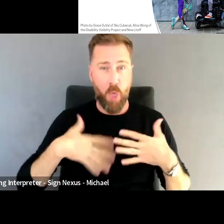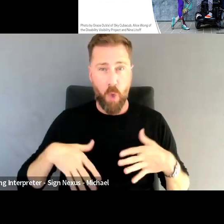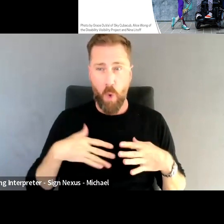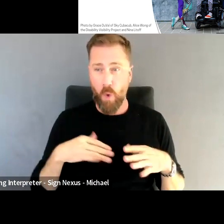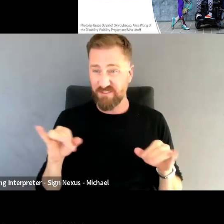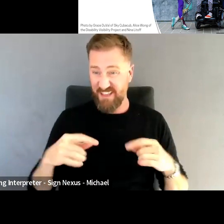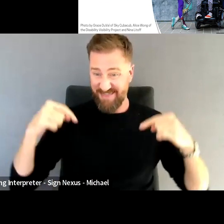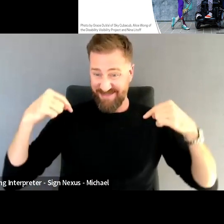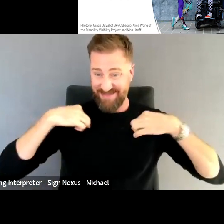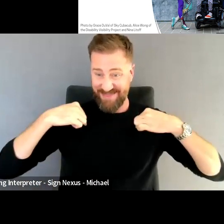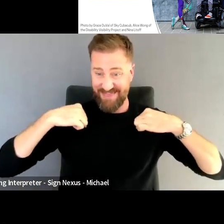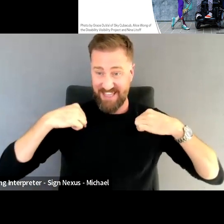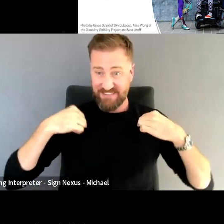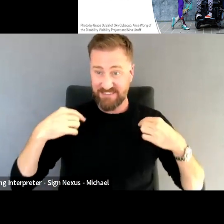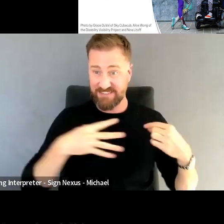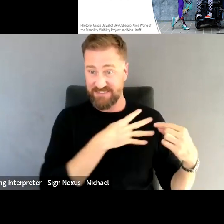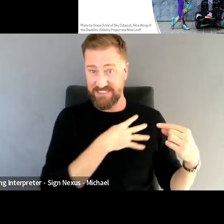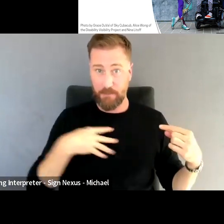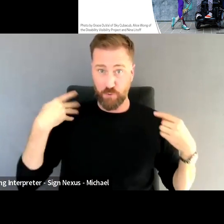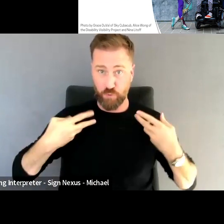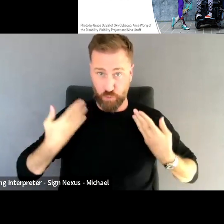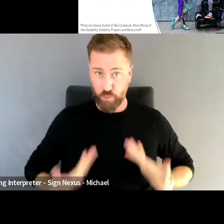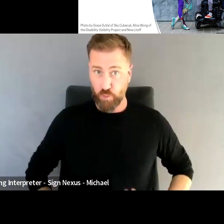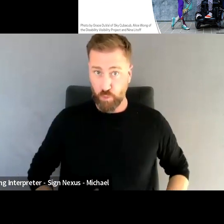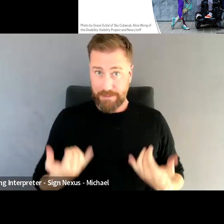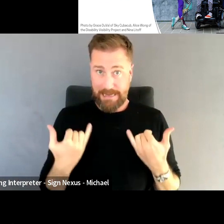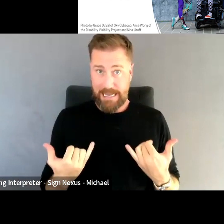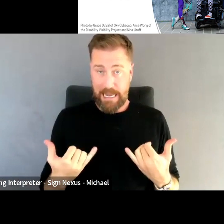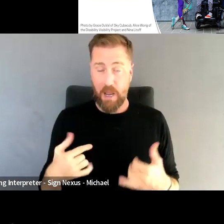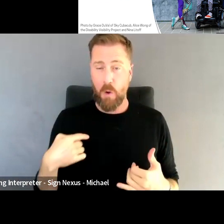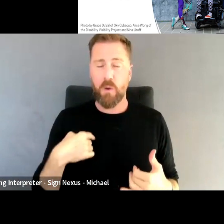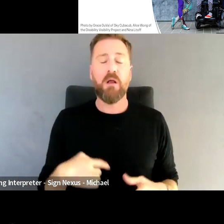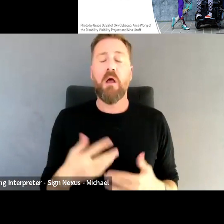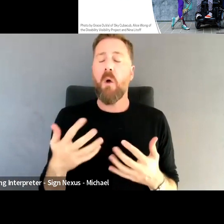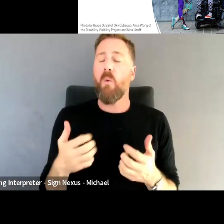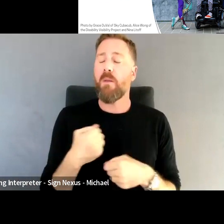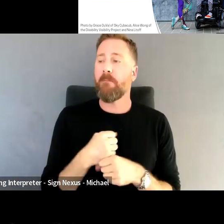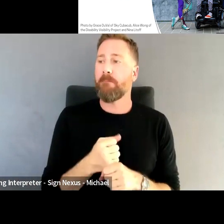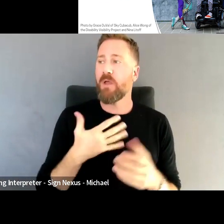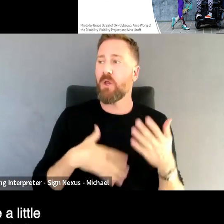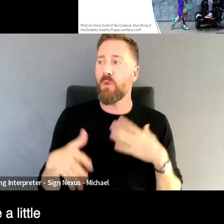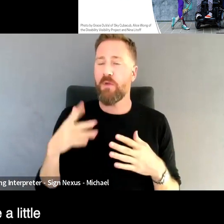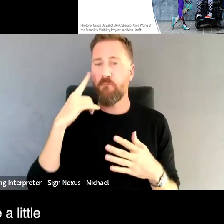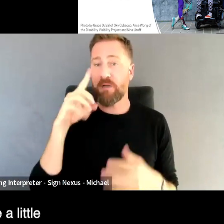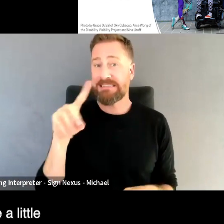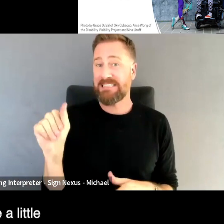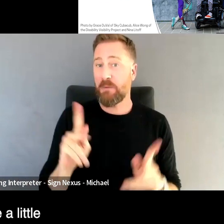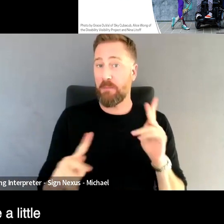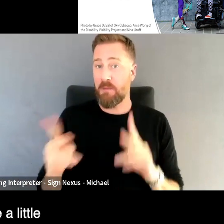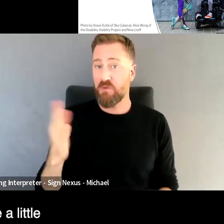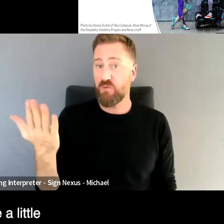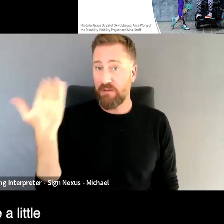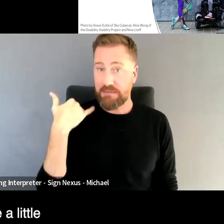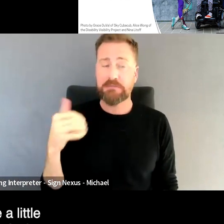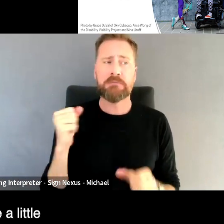And yeah, I had wanted to make clothing for disabled folks previous to that and had made